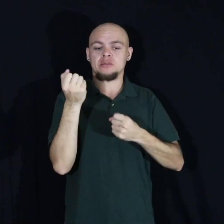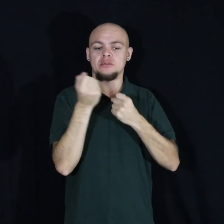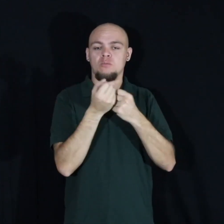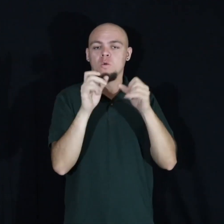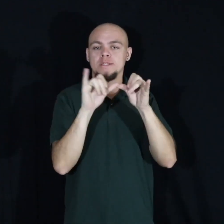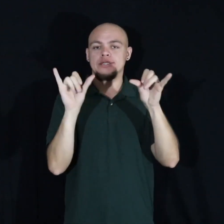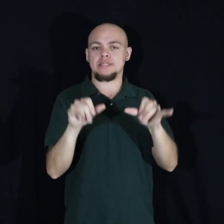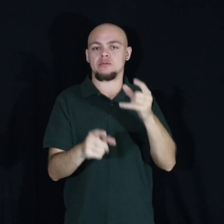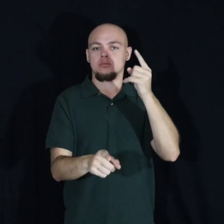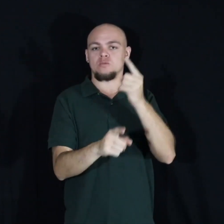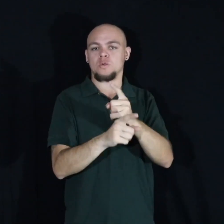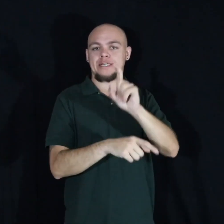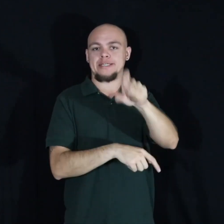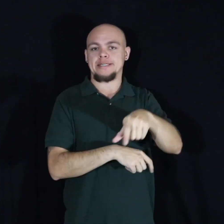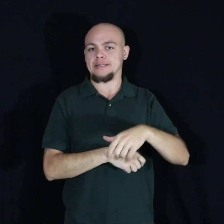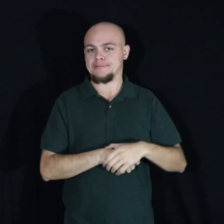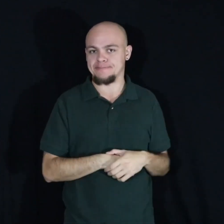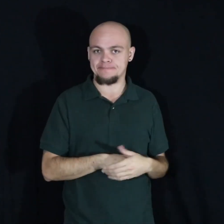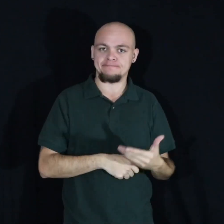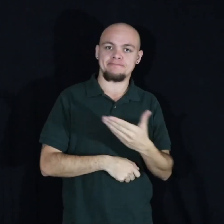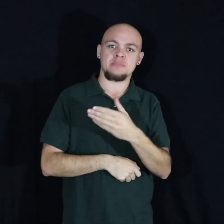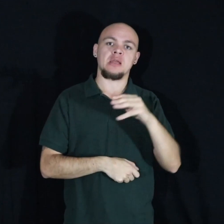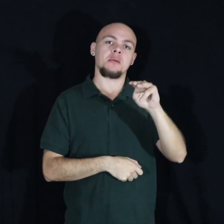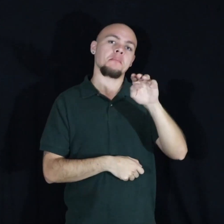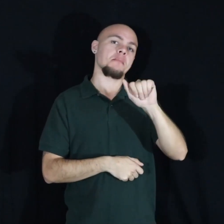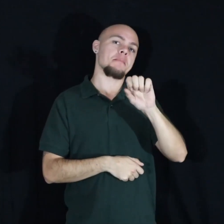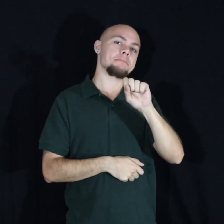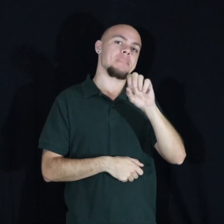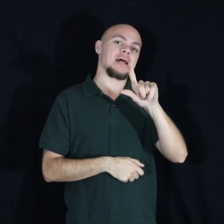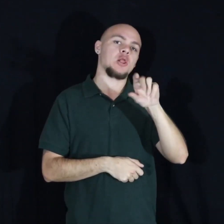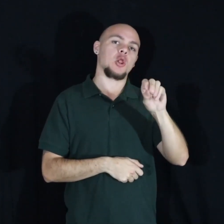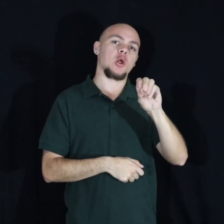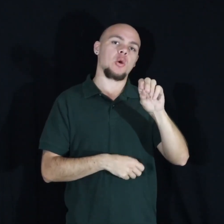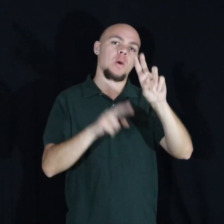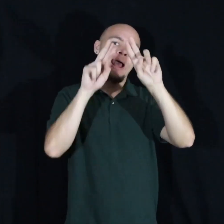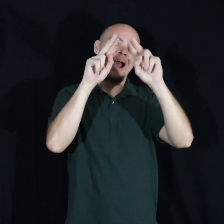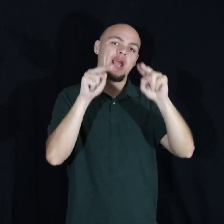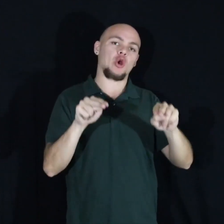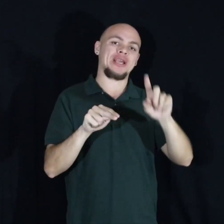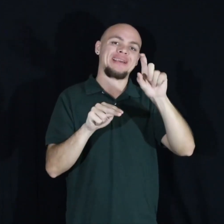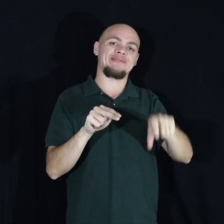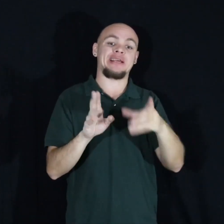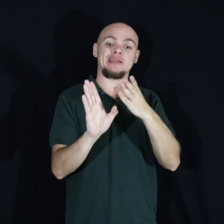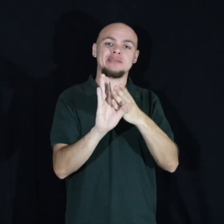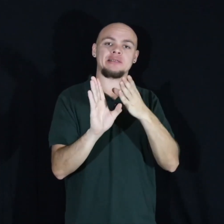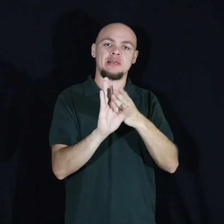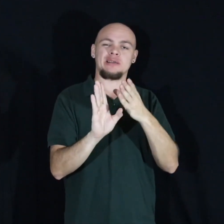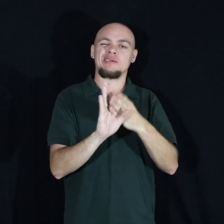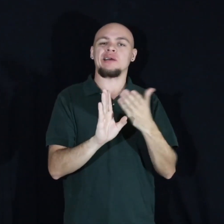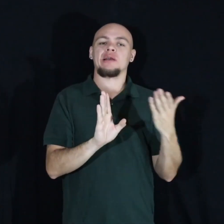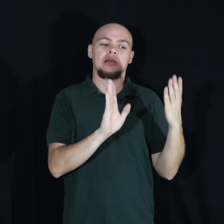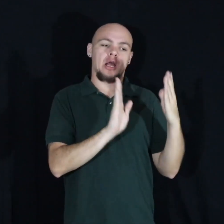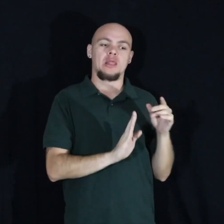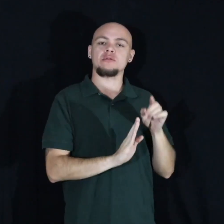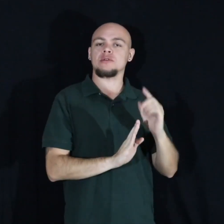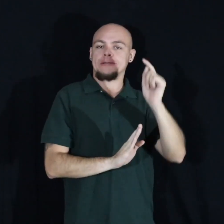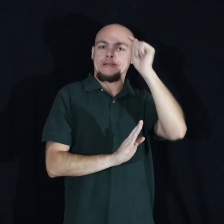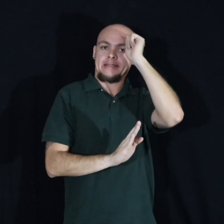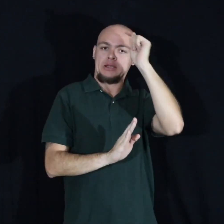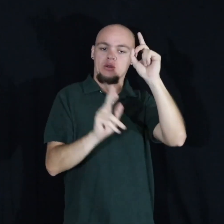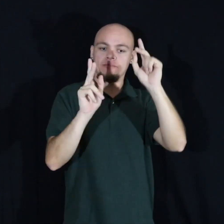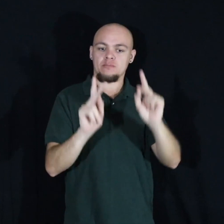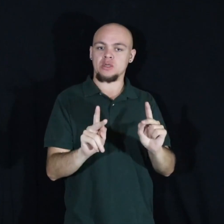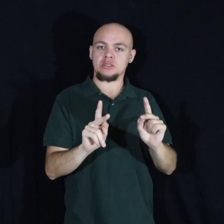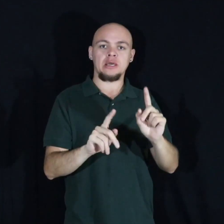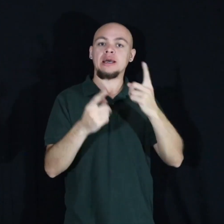system. This is Maslow's hierarchy of needs. Psychologist Abraham Maslow theorized that a person